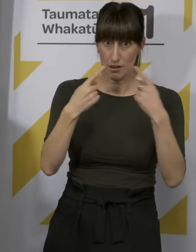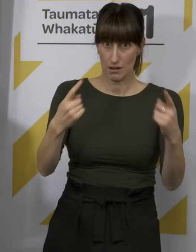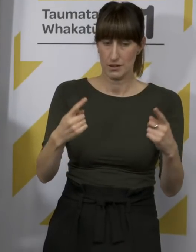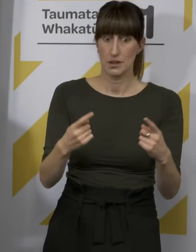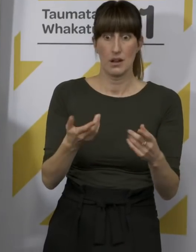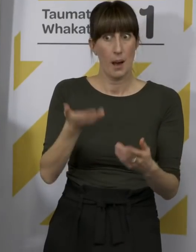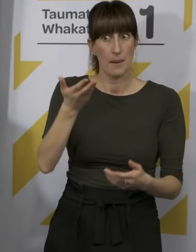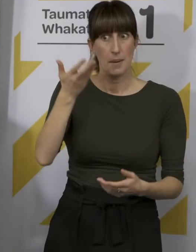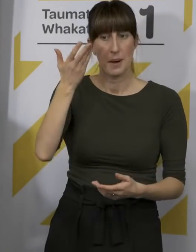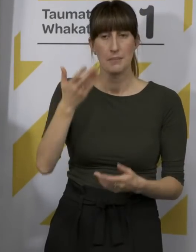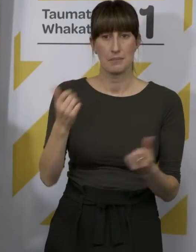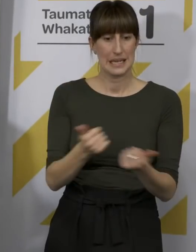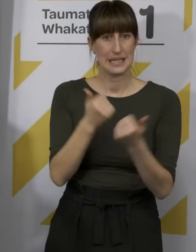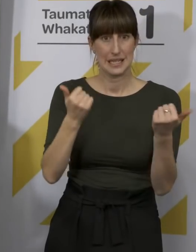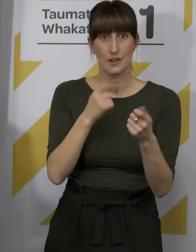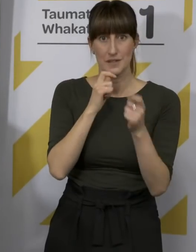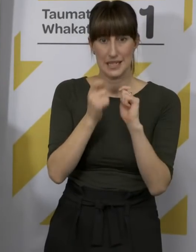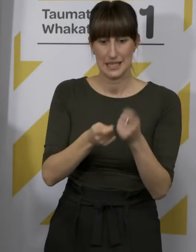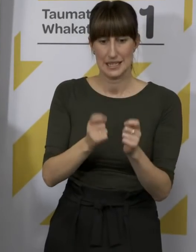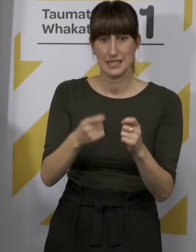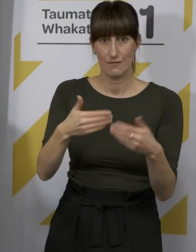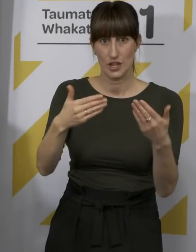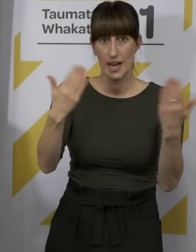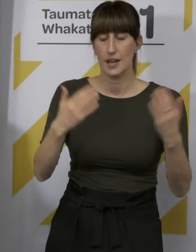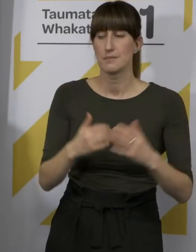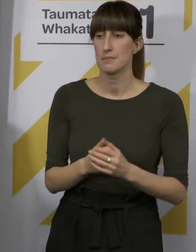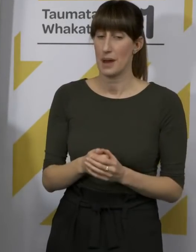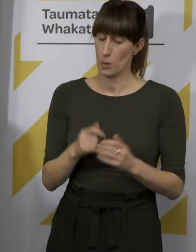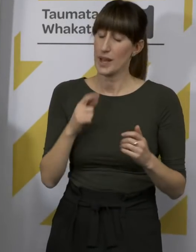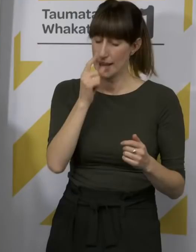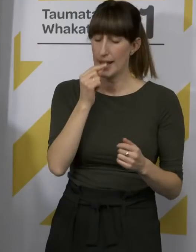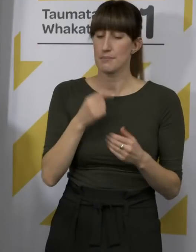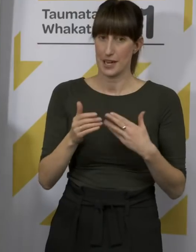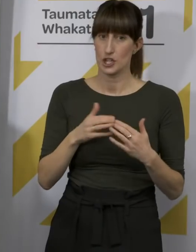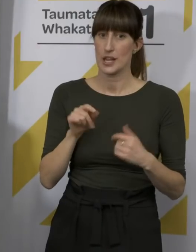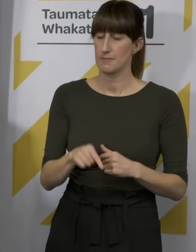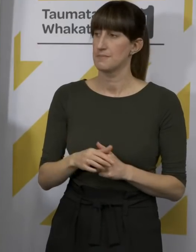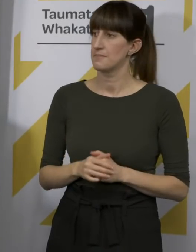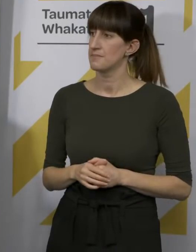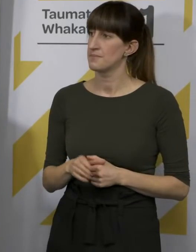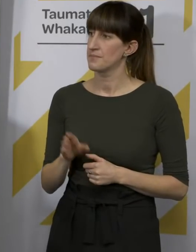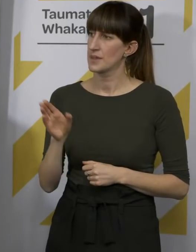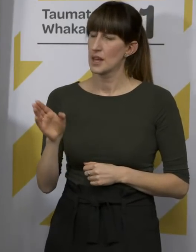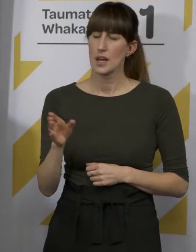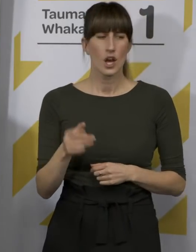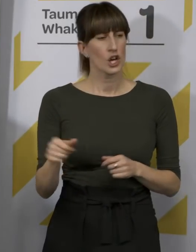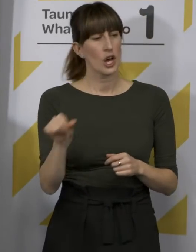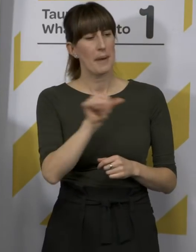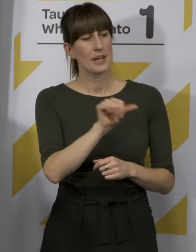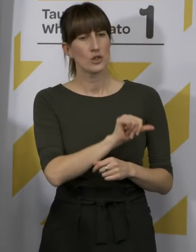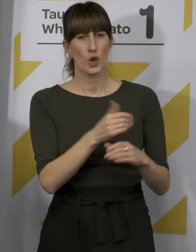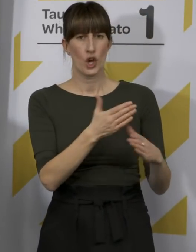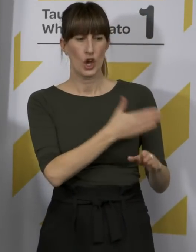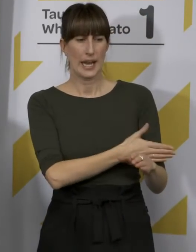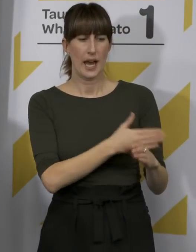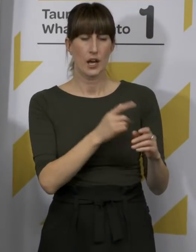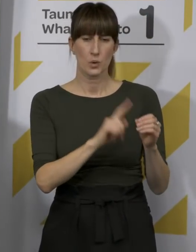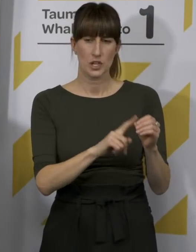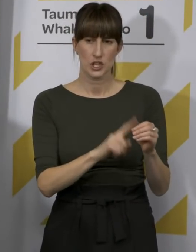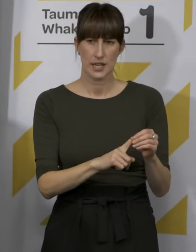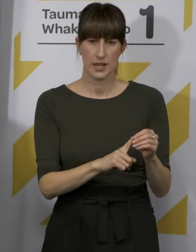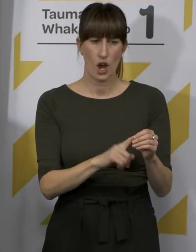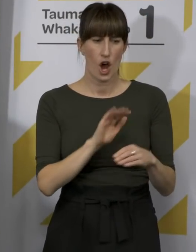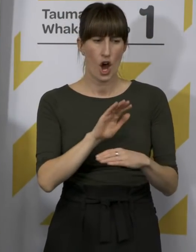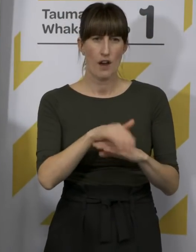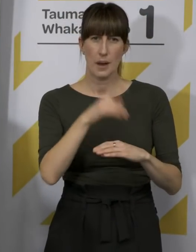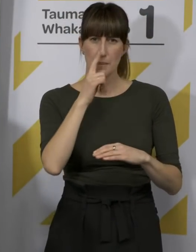have gone up. Coming back to Derek's question, why is that information not coming through? Are you getting, is there obstruction on that information about